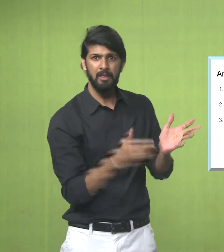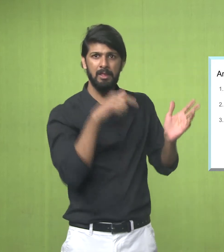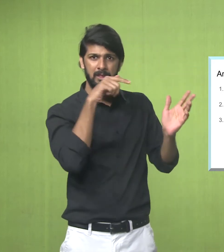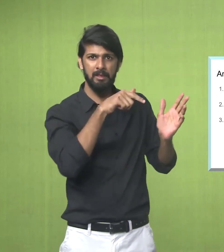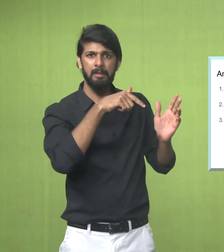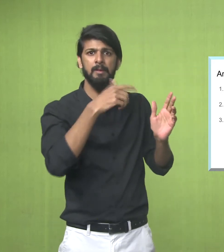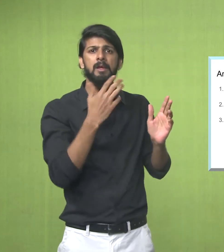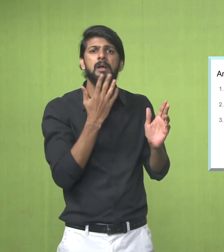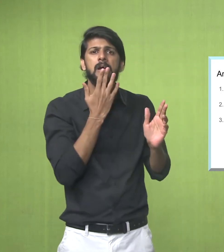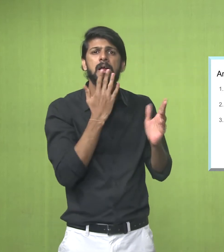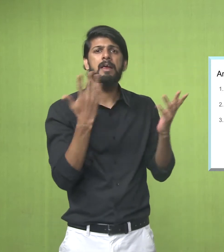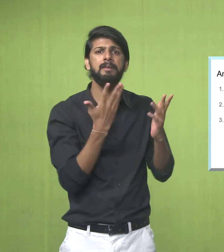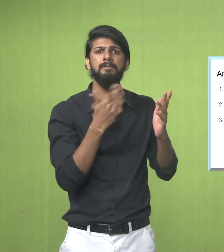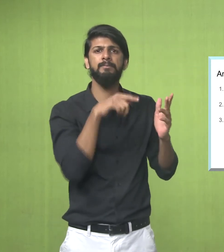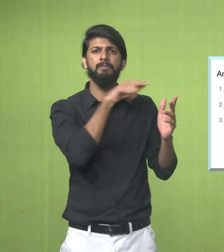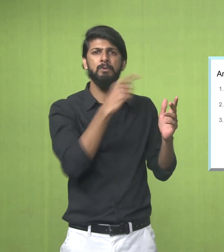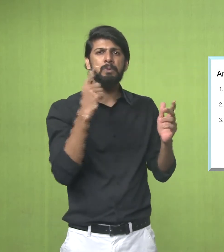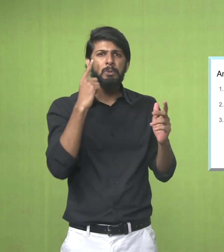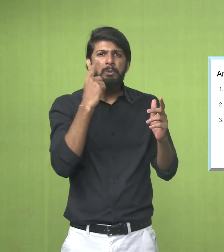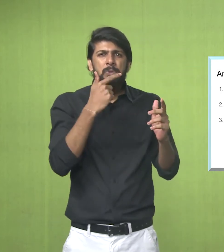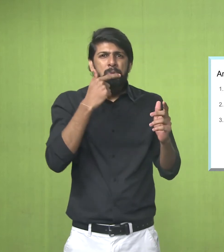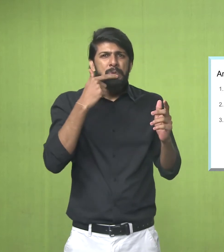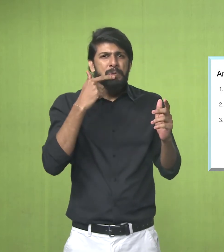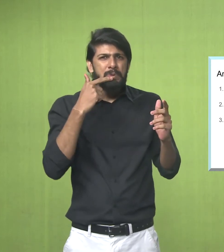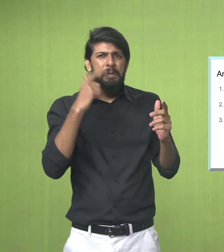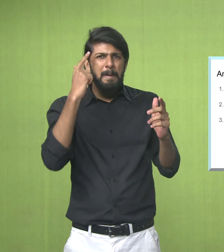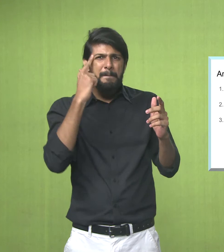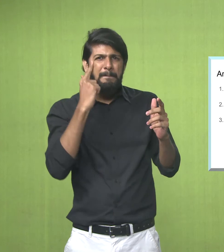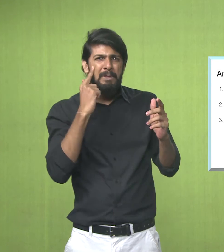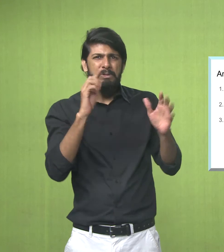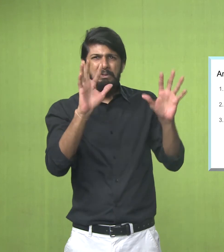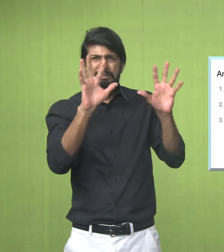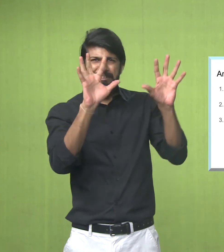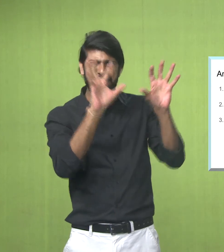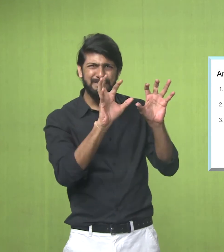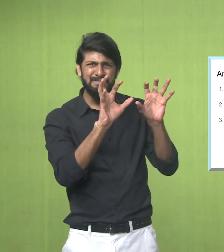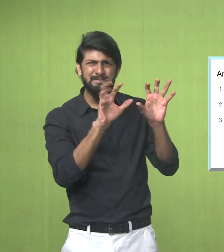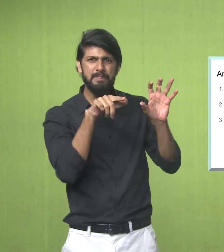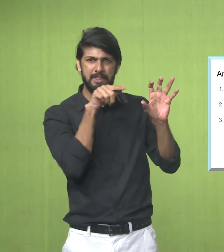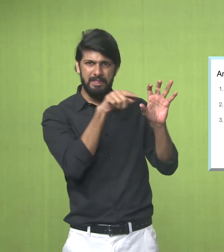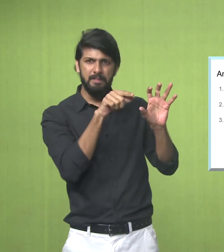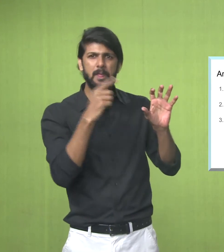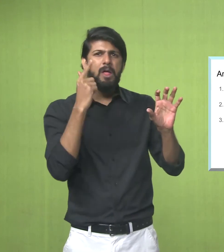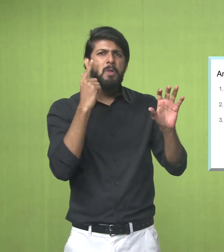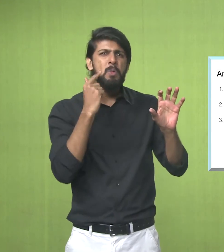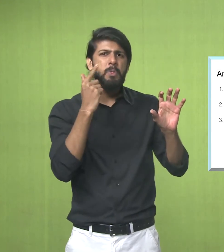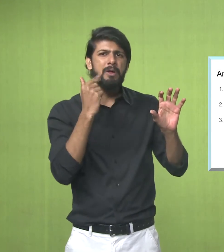The Indus pottery is colored bright and dark red or